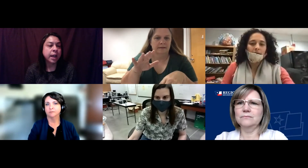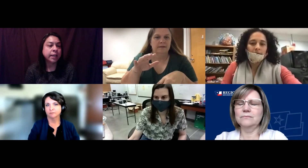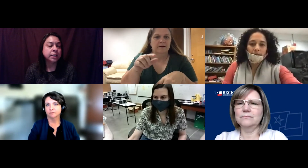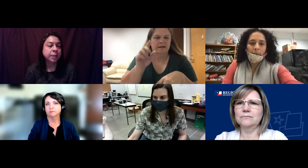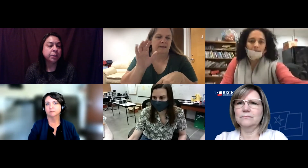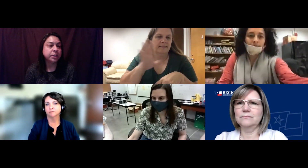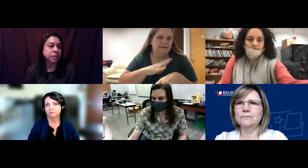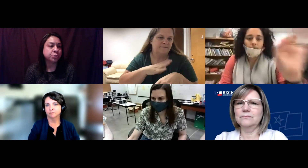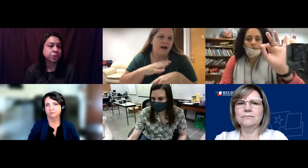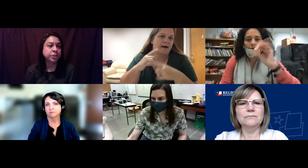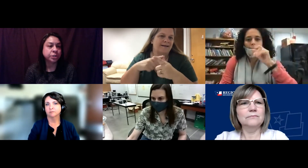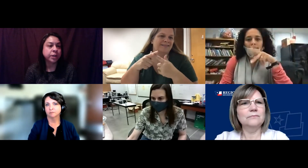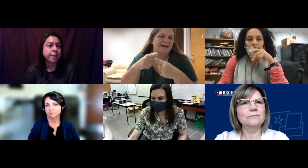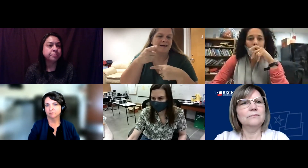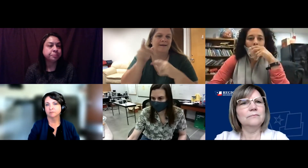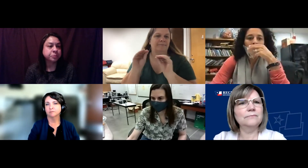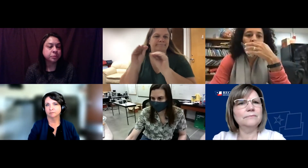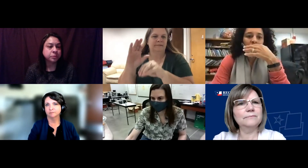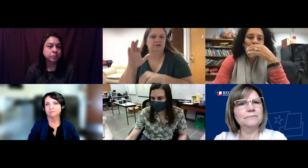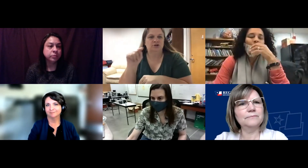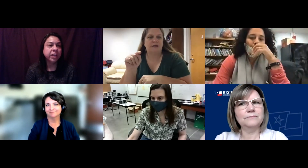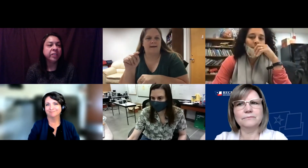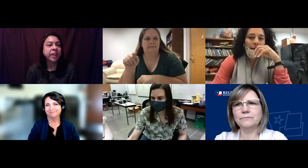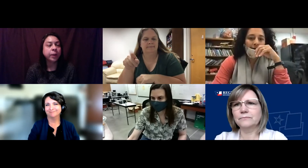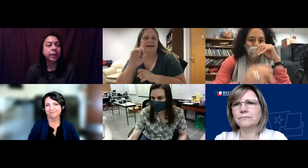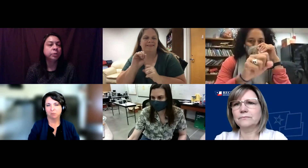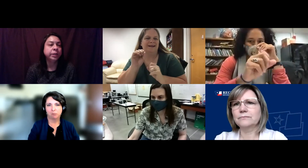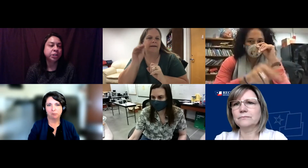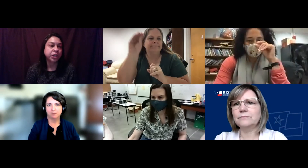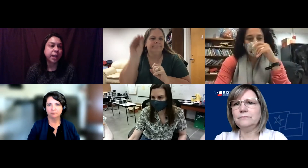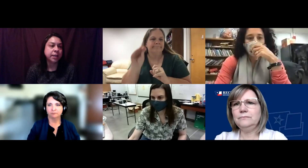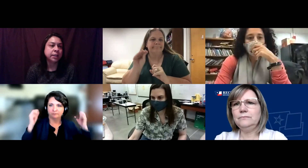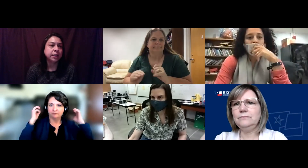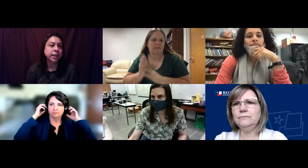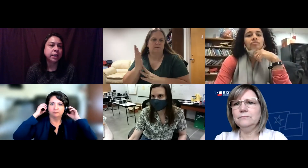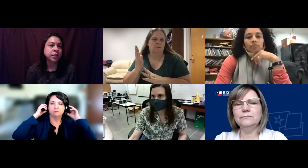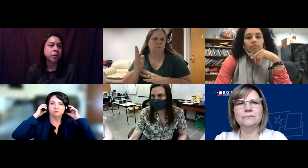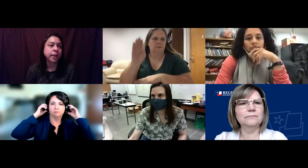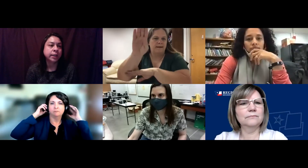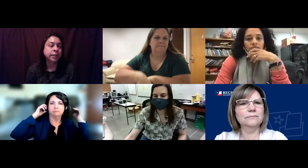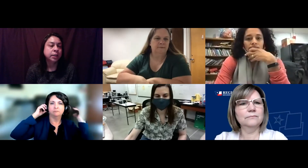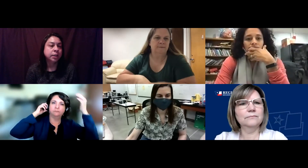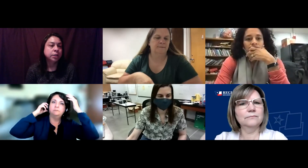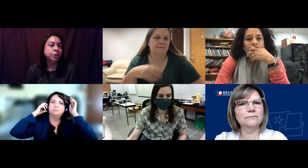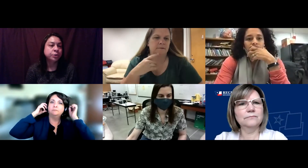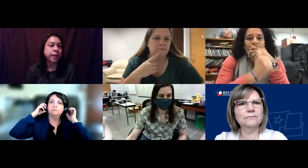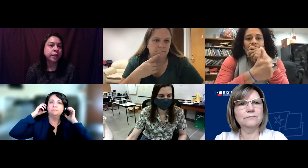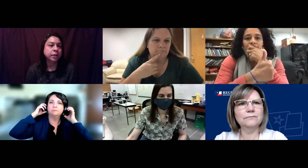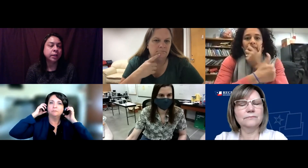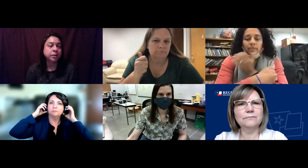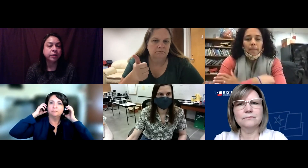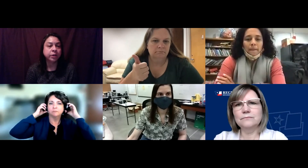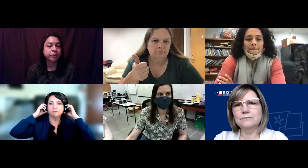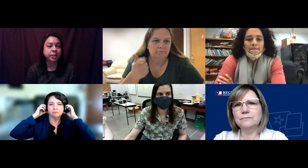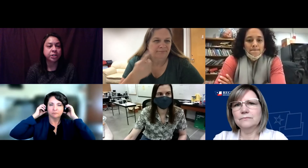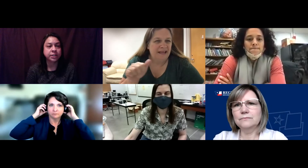Yeah, I can type it in as customer service too. Yeah. And then that way it'll be in the chat and then they can go ahead and go through that